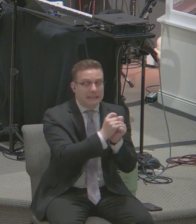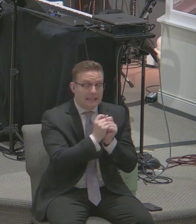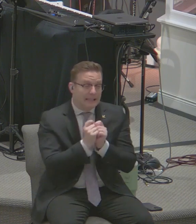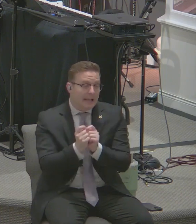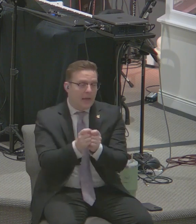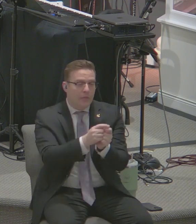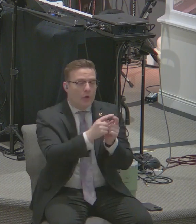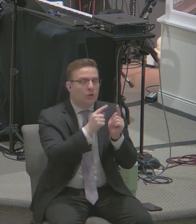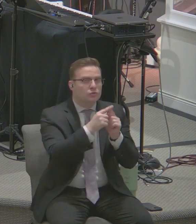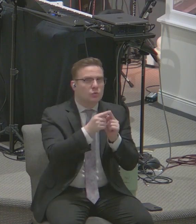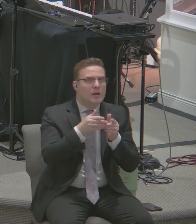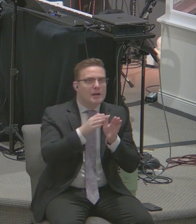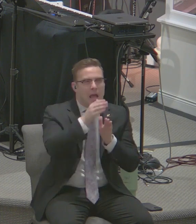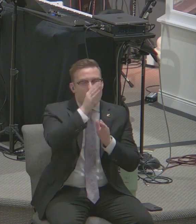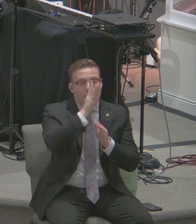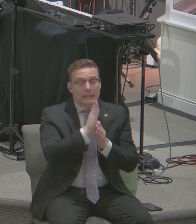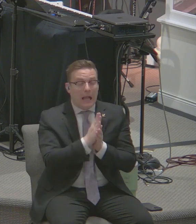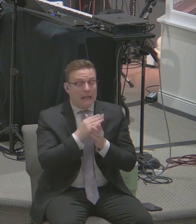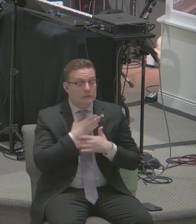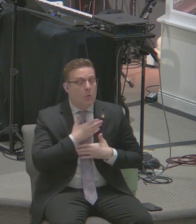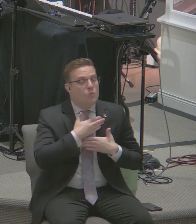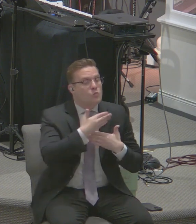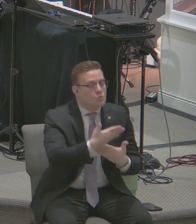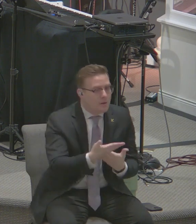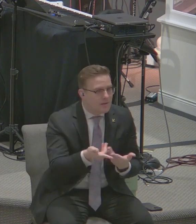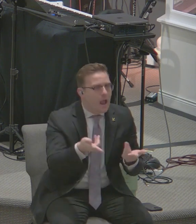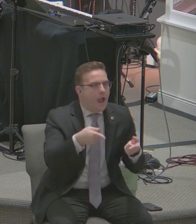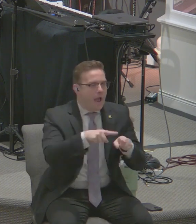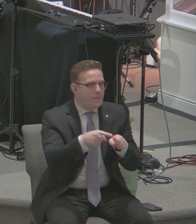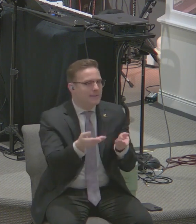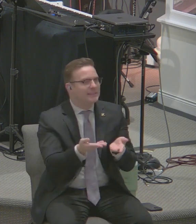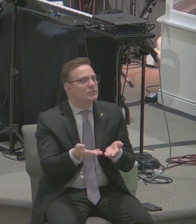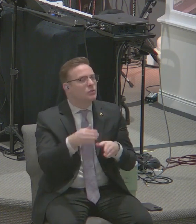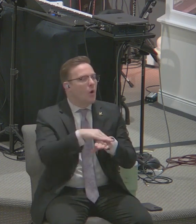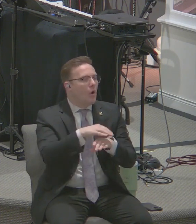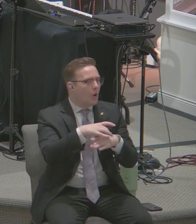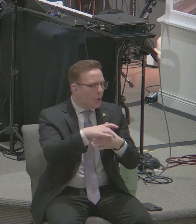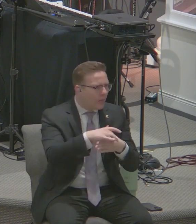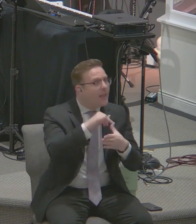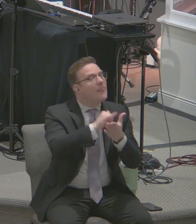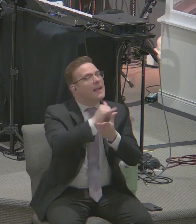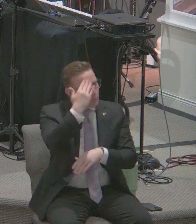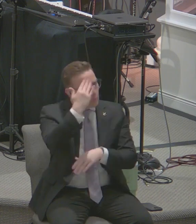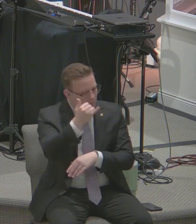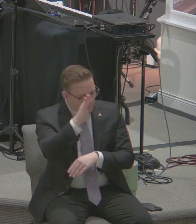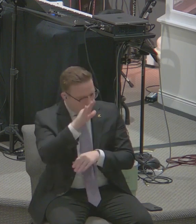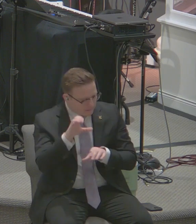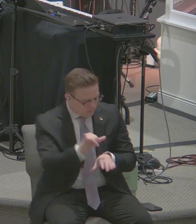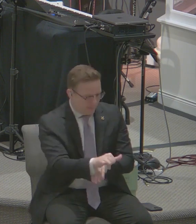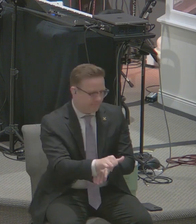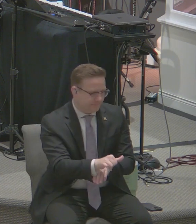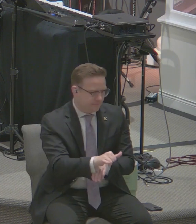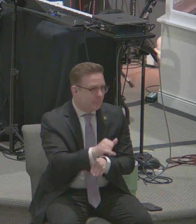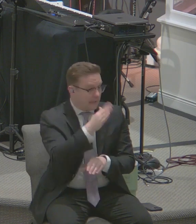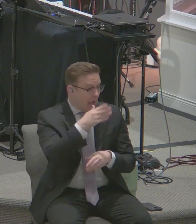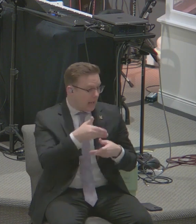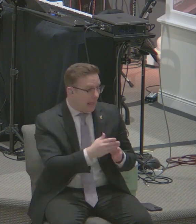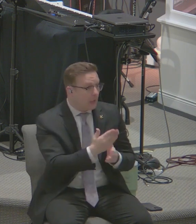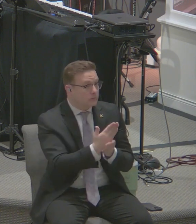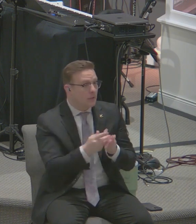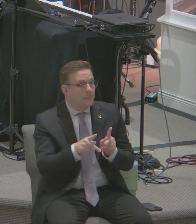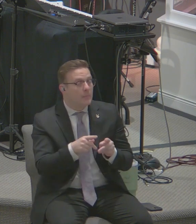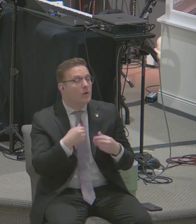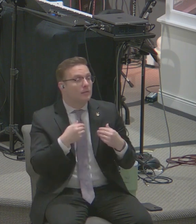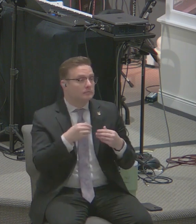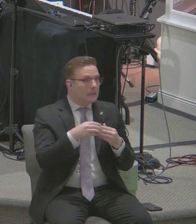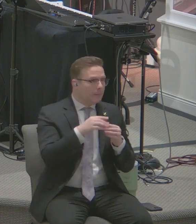ultimately bring to pass God's will on the earth. That's why he's done it. That's why he's done it. This is all